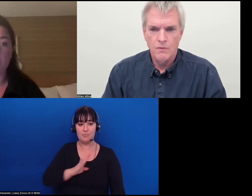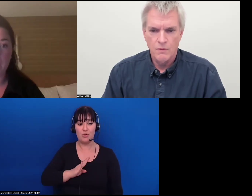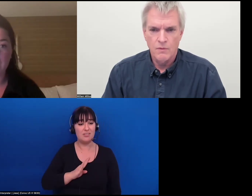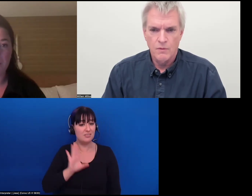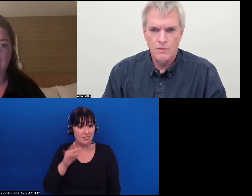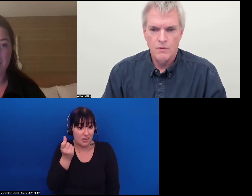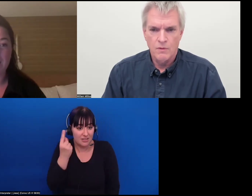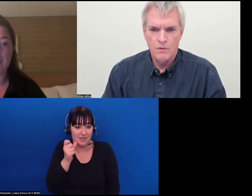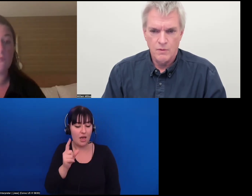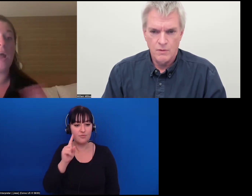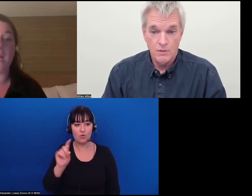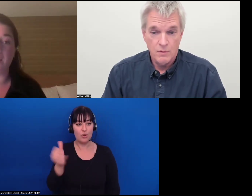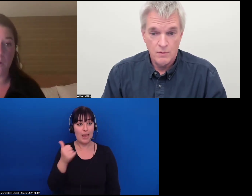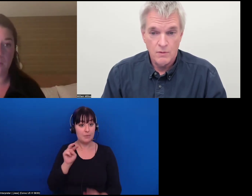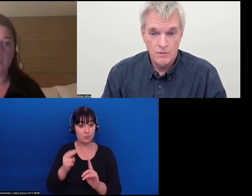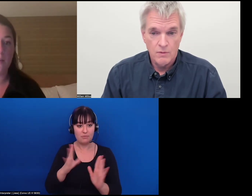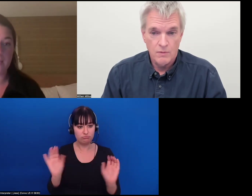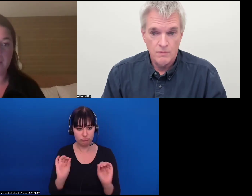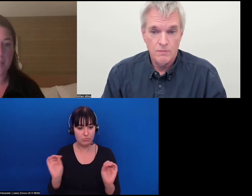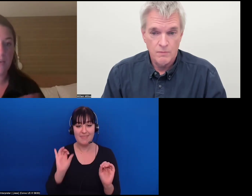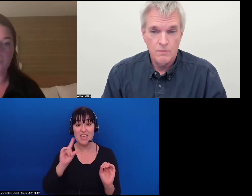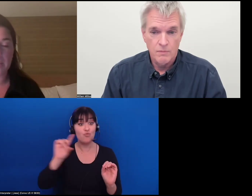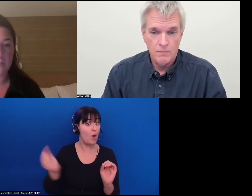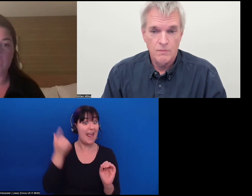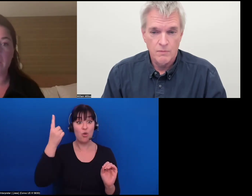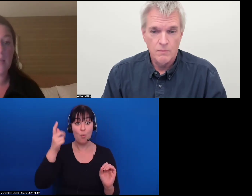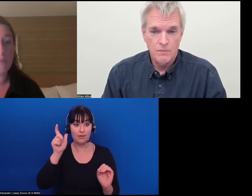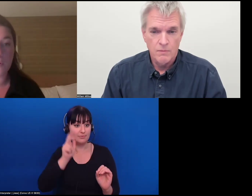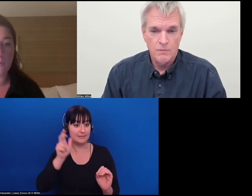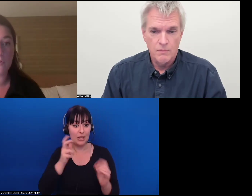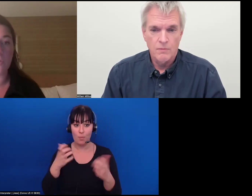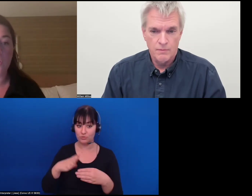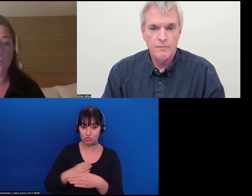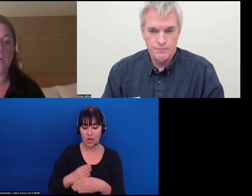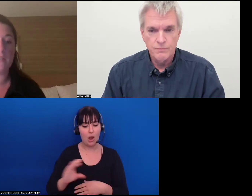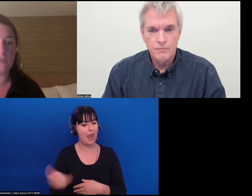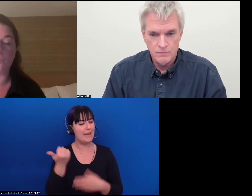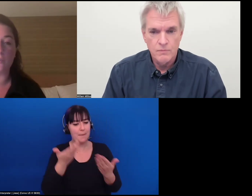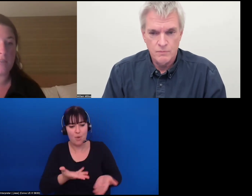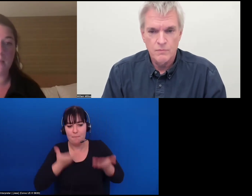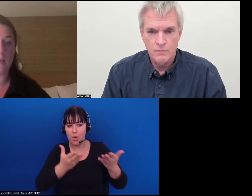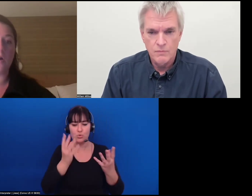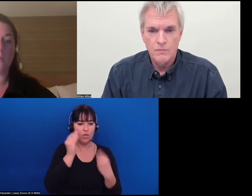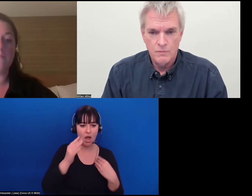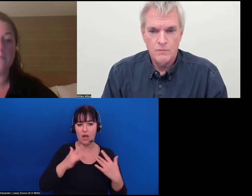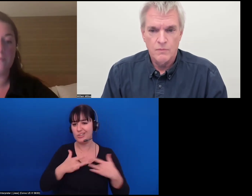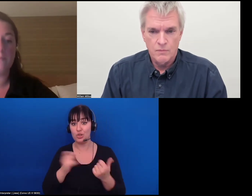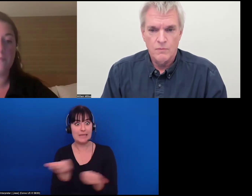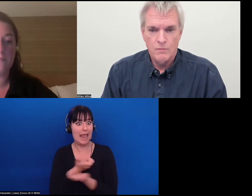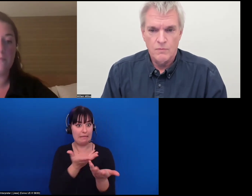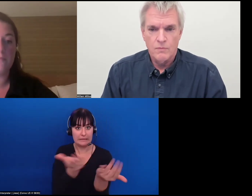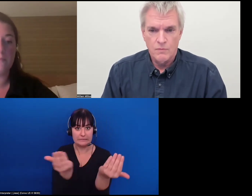particular perspective or anything. That's for anyone listening who would like to share any proposals, thoughts, concerns, anything at all.